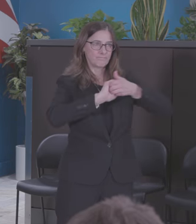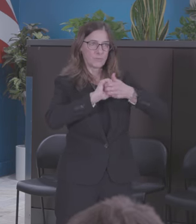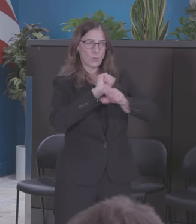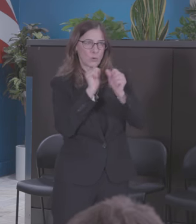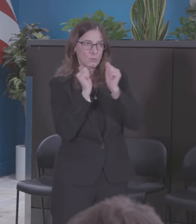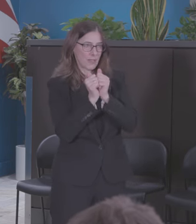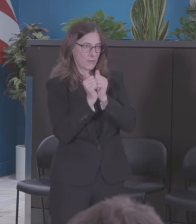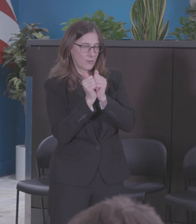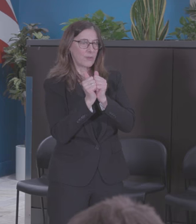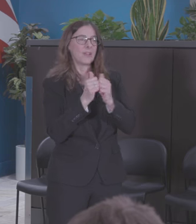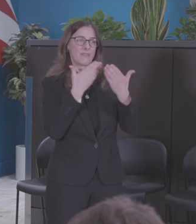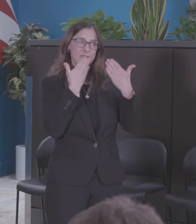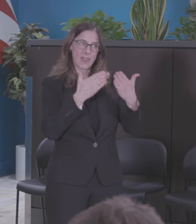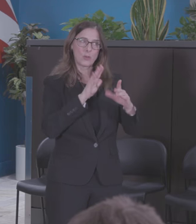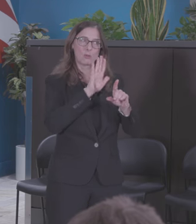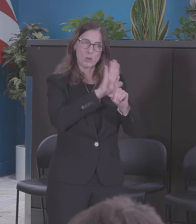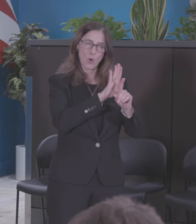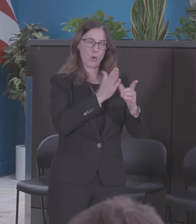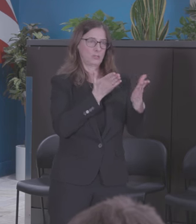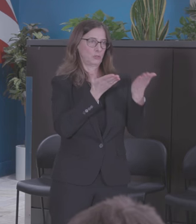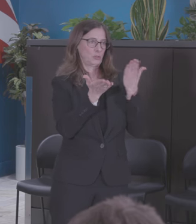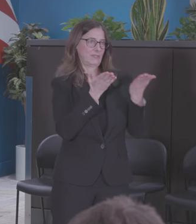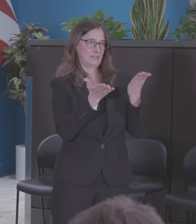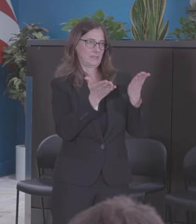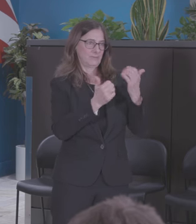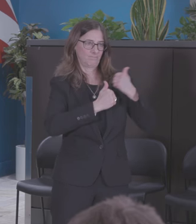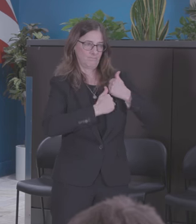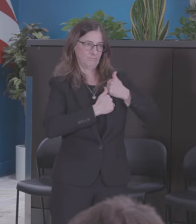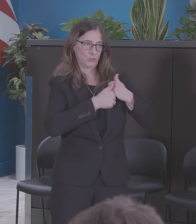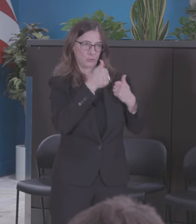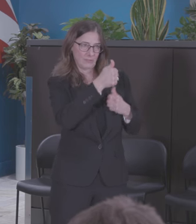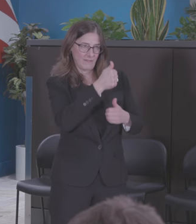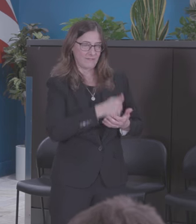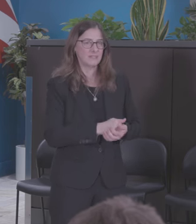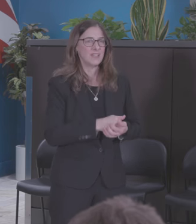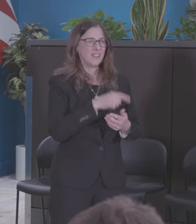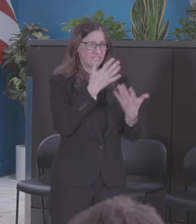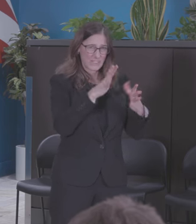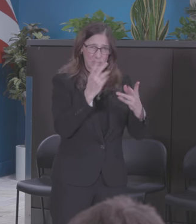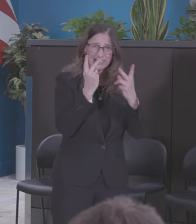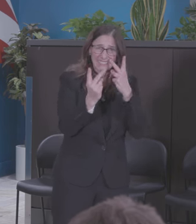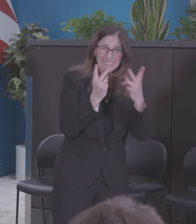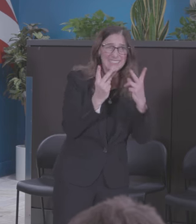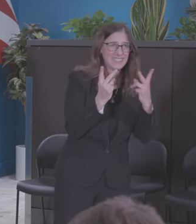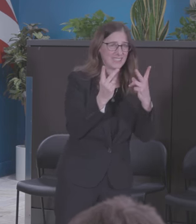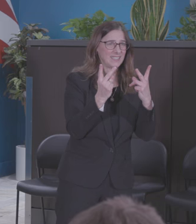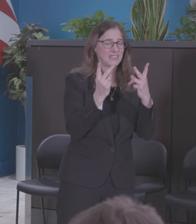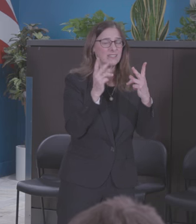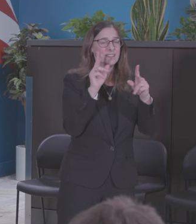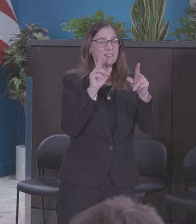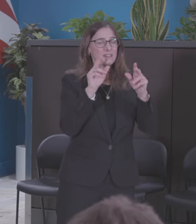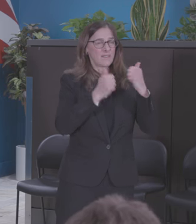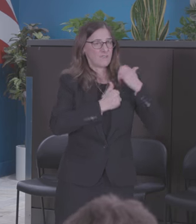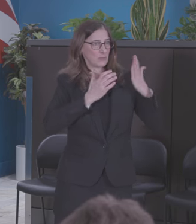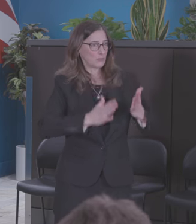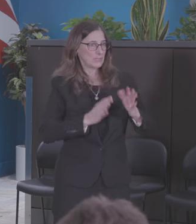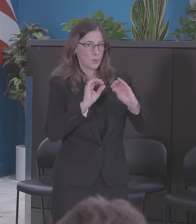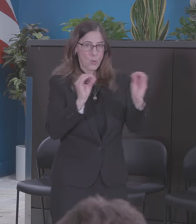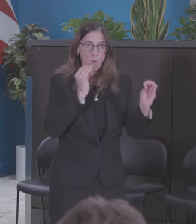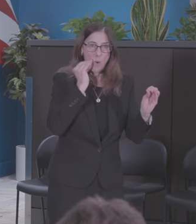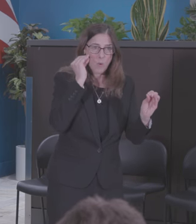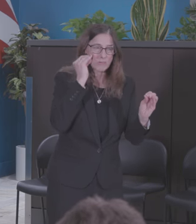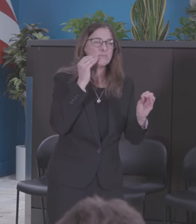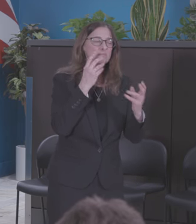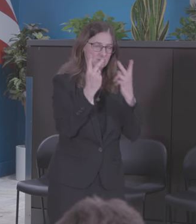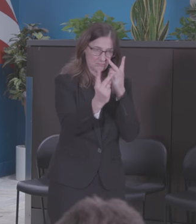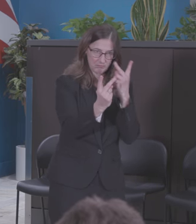your experience and medical expertise, you've seen the face of veterans homelessness and are uniquely qualified to lead this initiative. And I'm proud to be